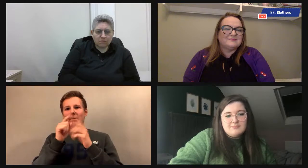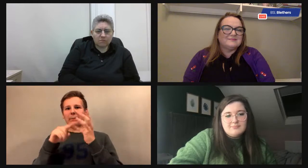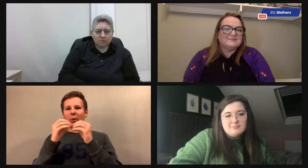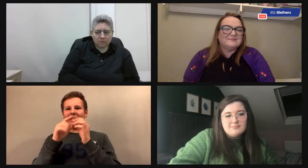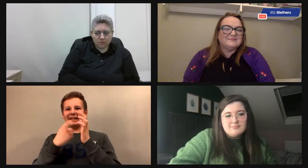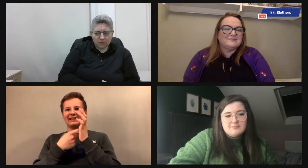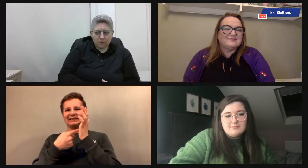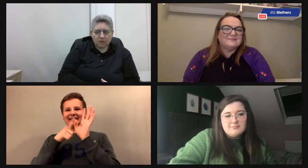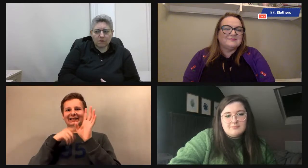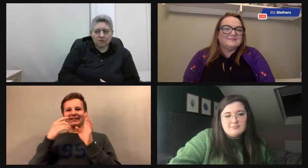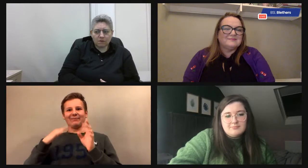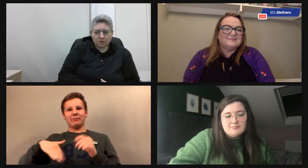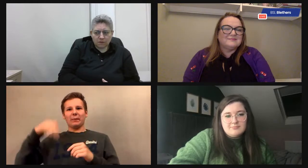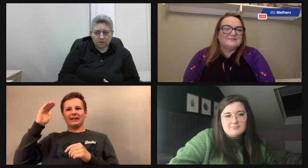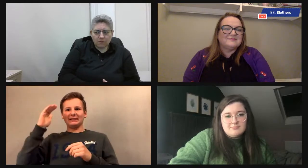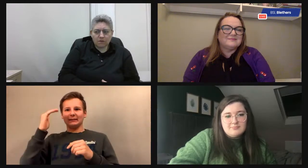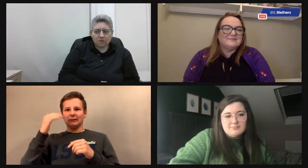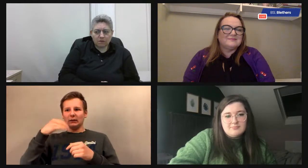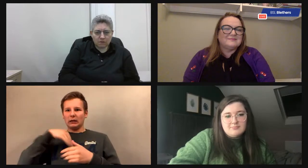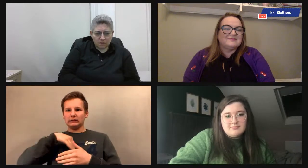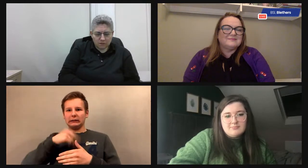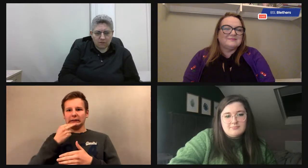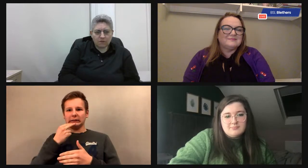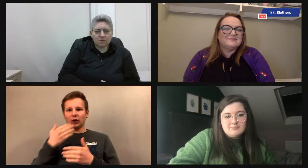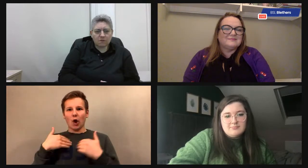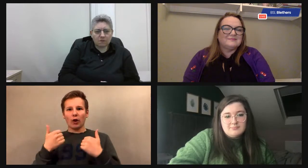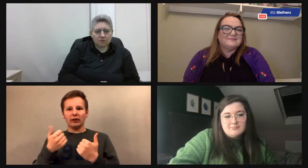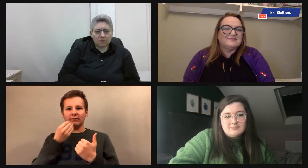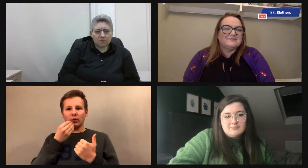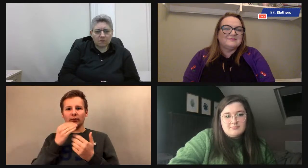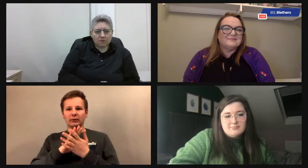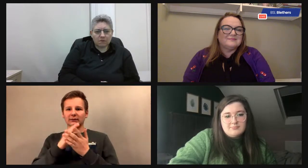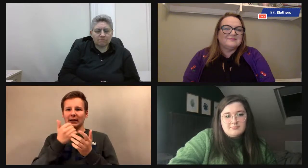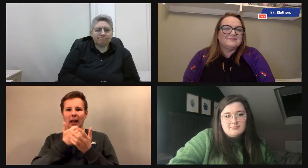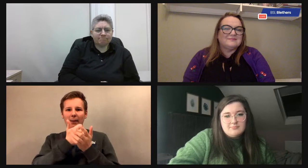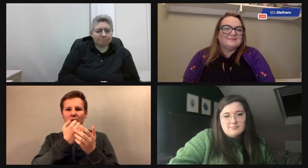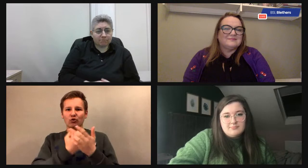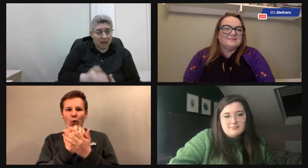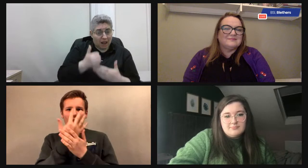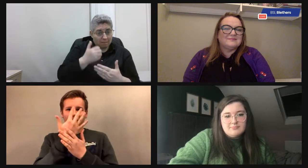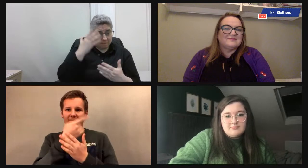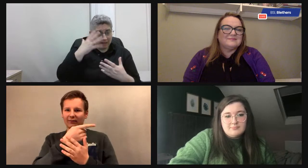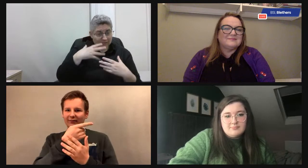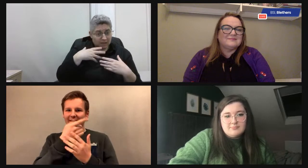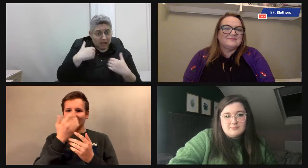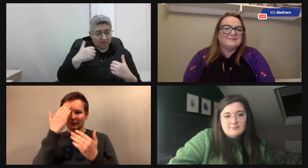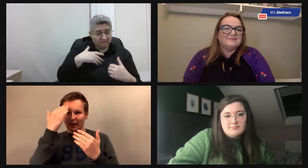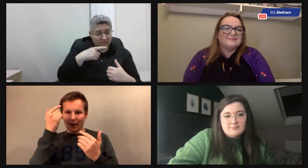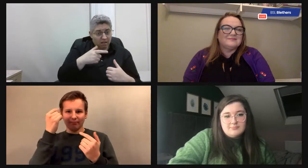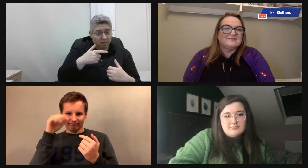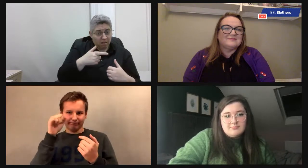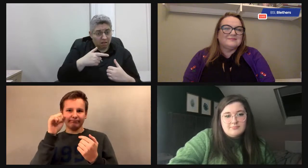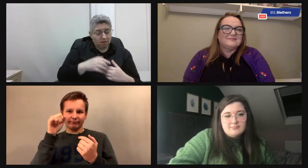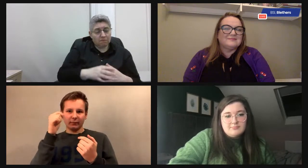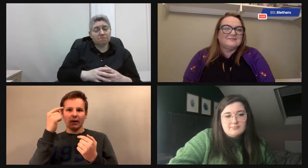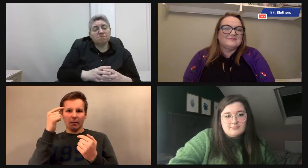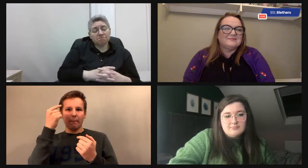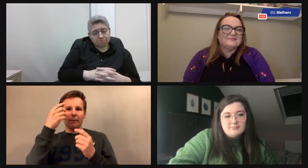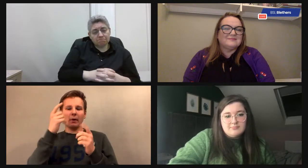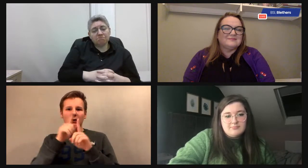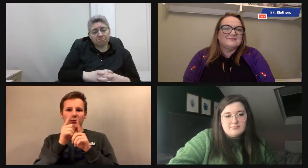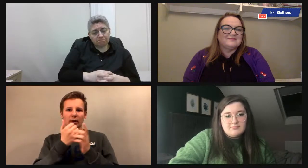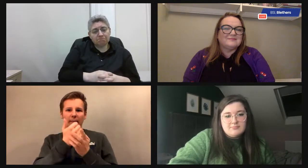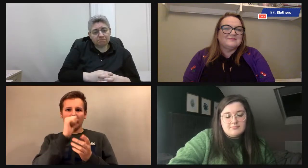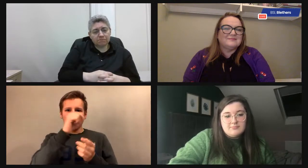food. So a lot of things in it. Now they're going through puberty at that time, and really during puberty they should be